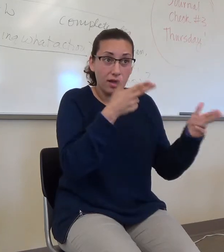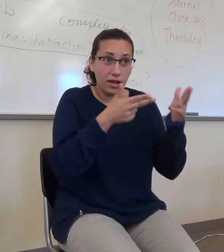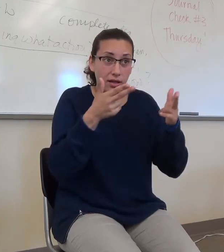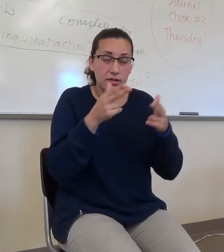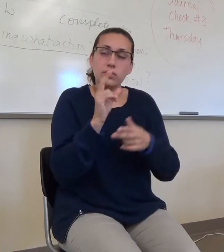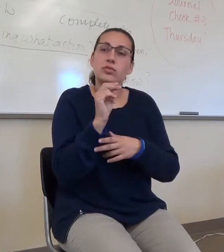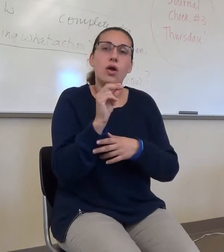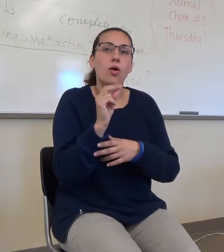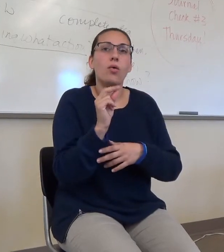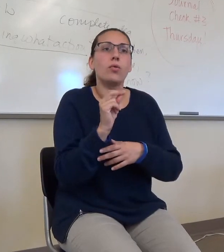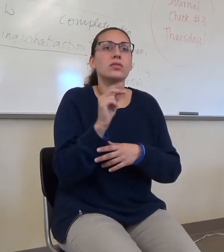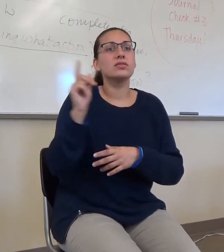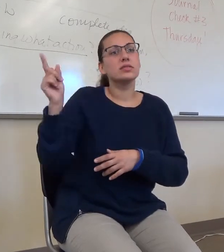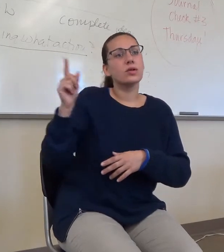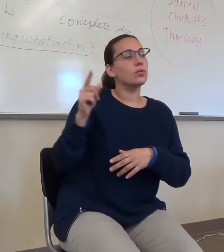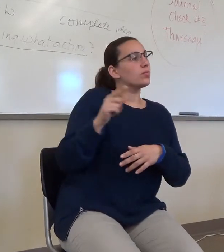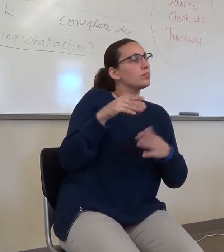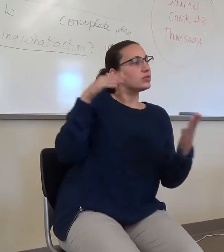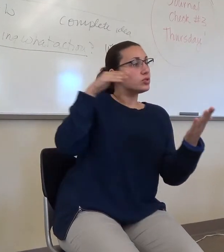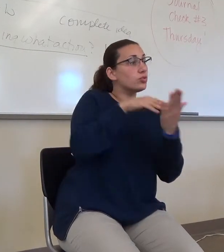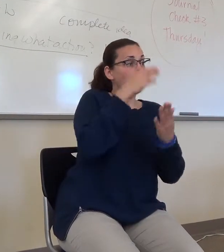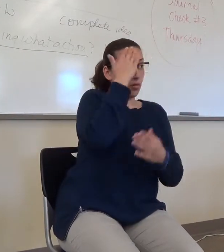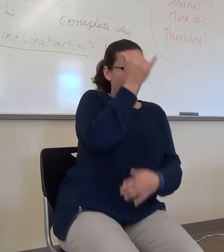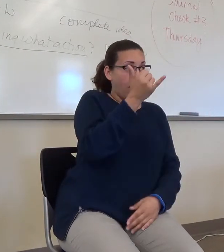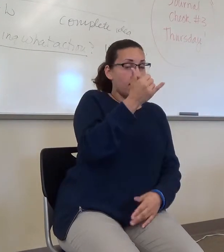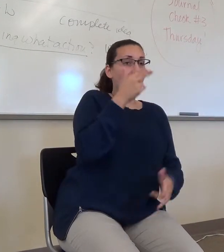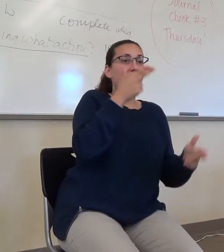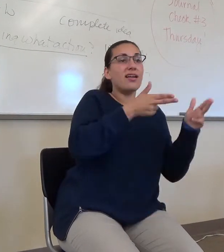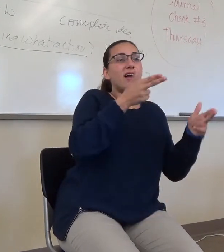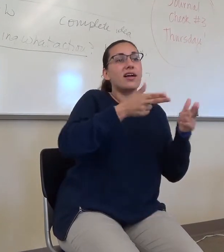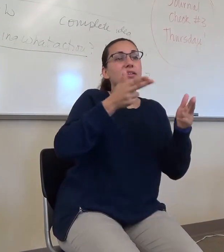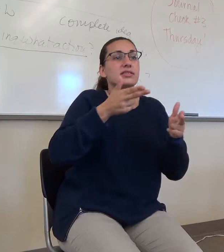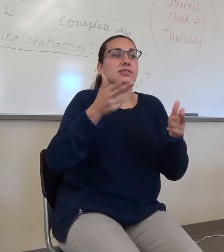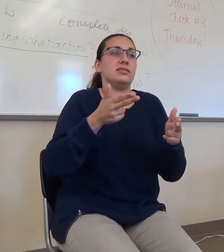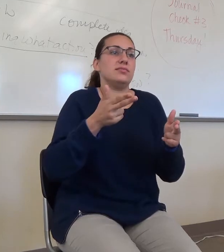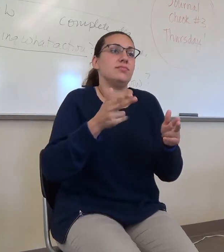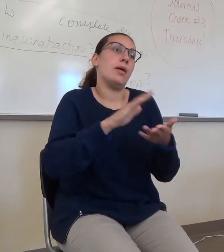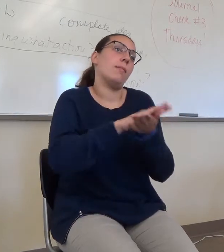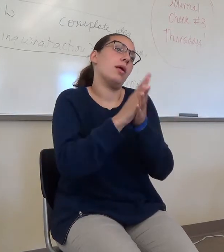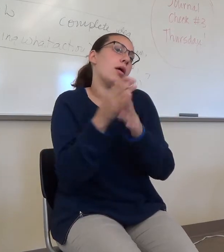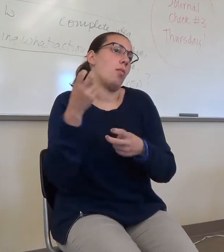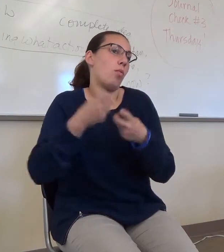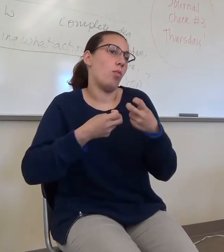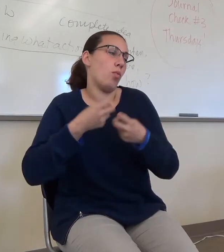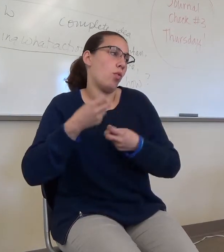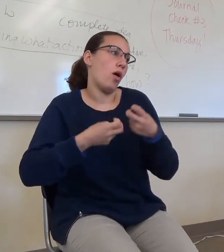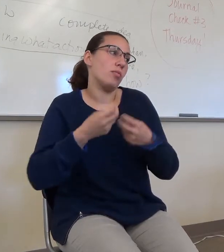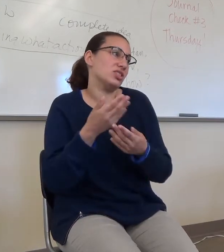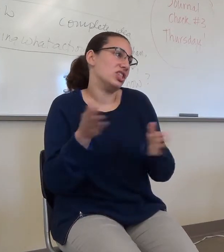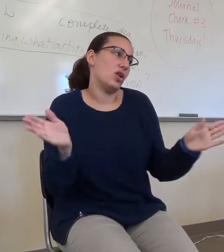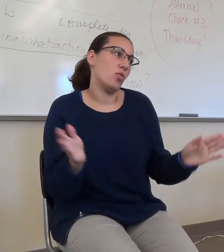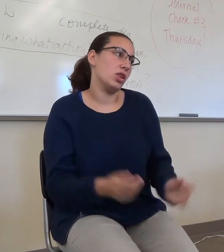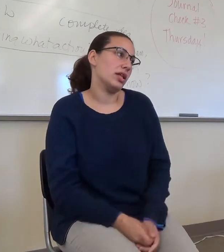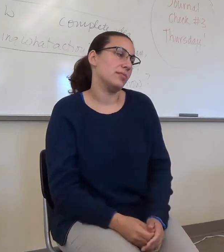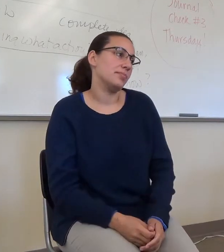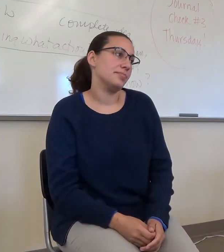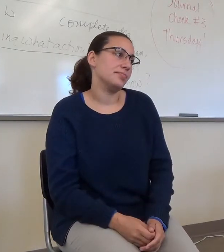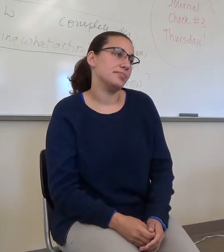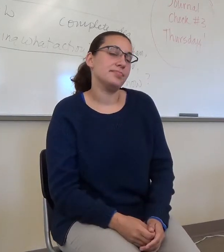They're filing because guns become a problem just in general, okay? So this